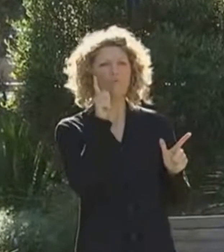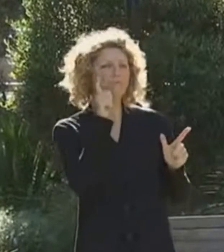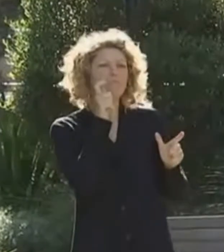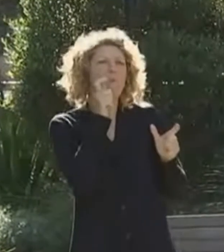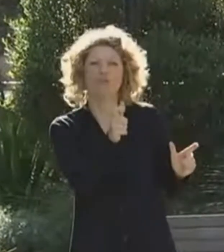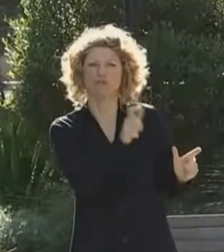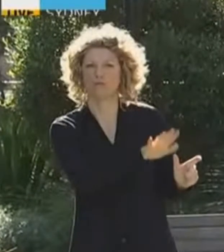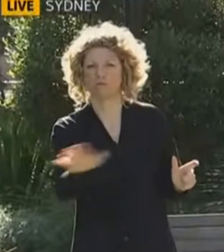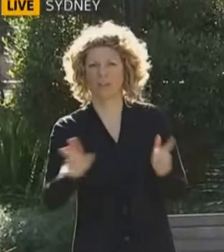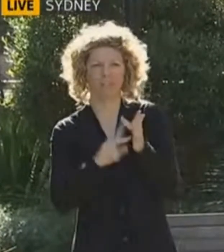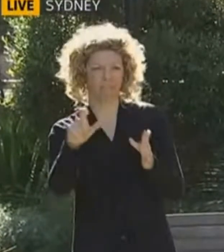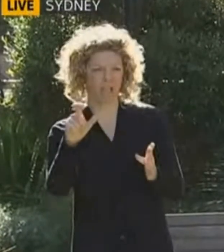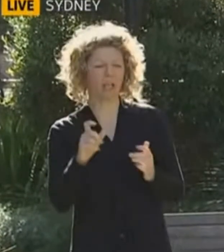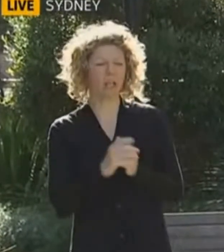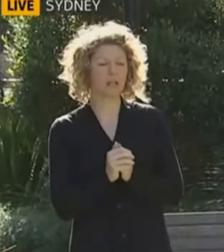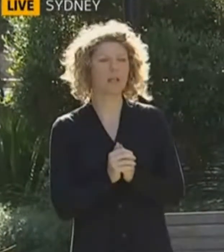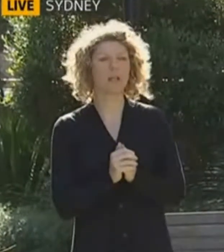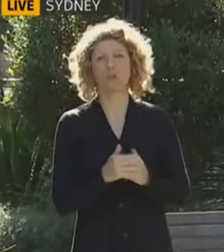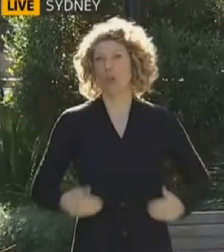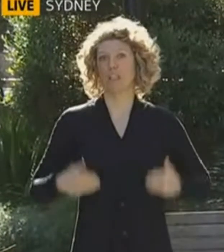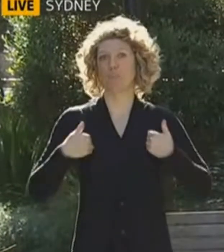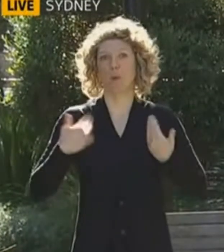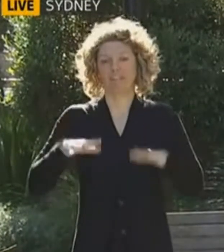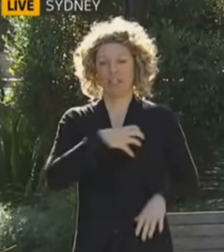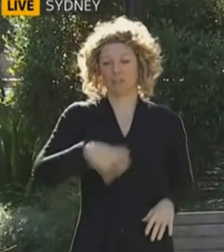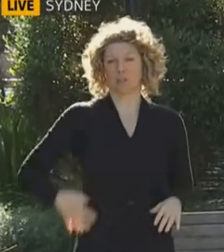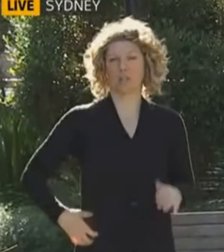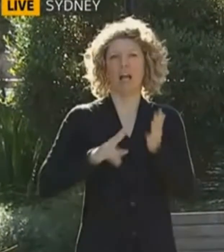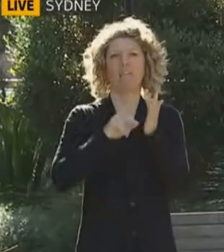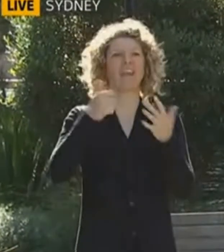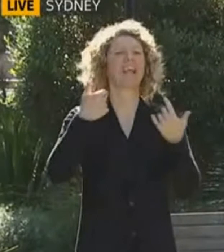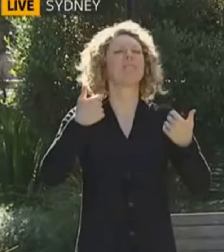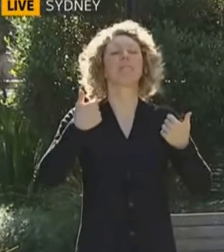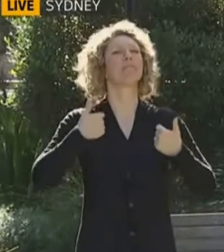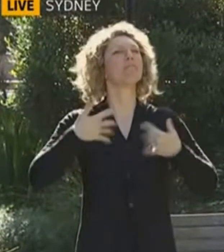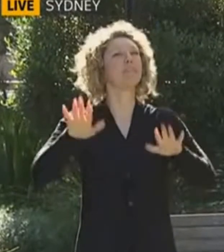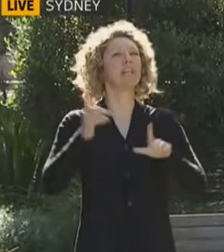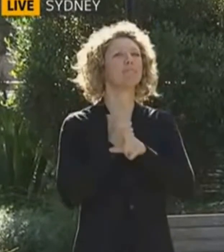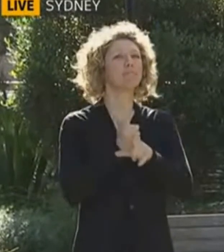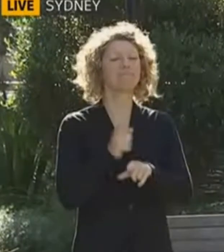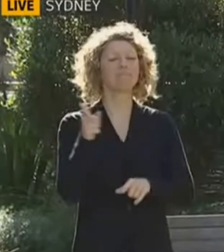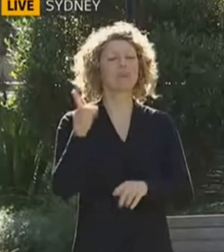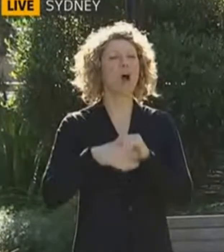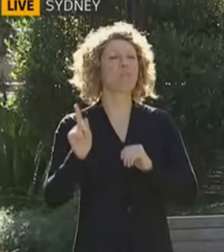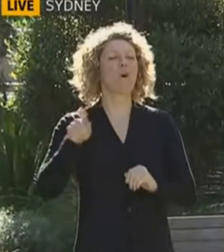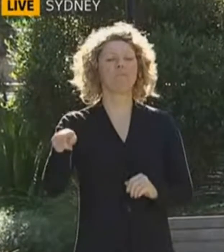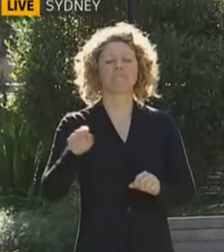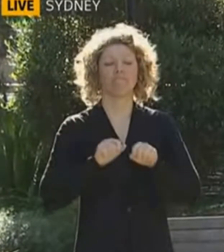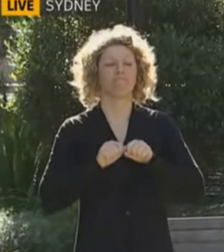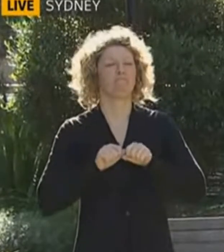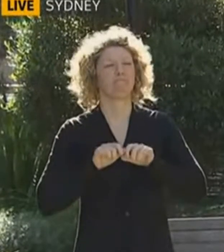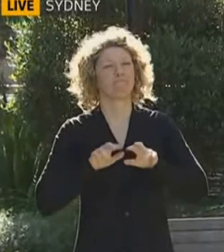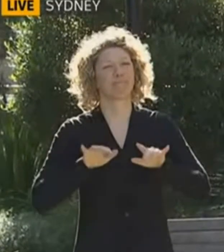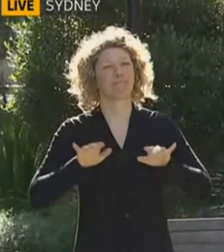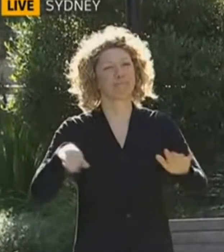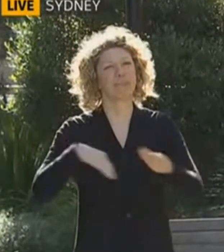appreciate that the Victorian Premier has already spoken to the media today, and he would have outlined the fact the community spread is increasing throughout